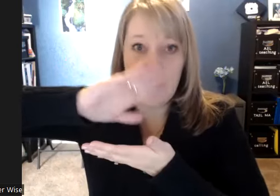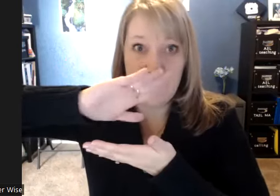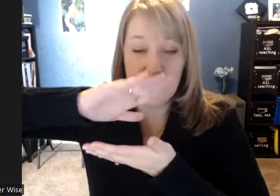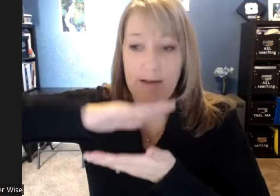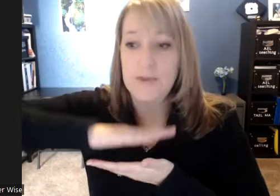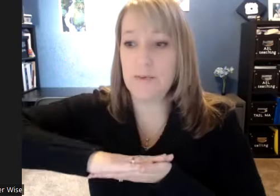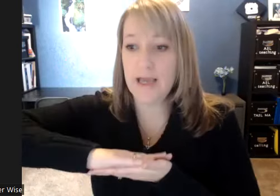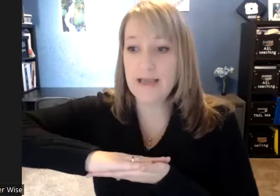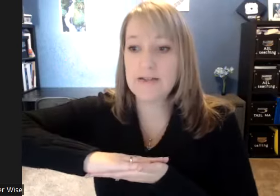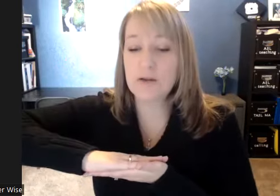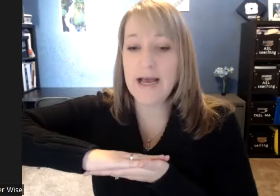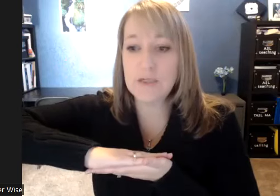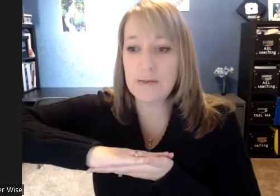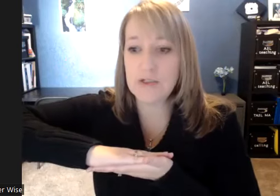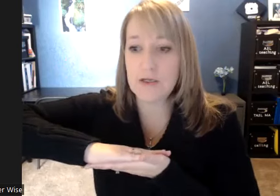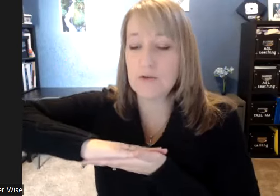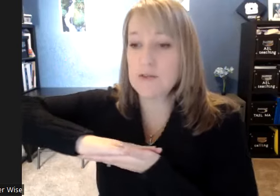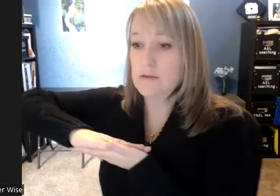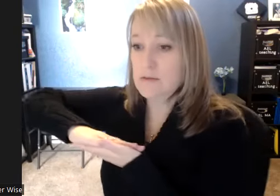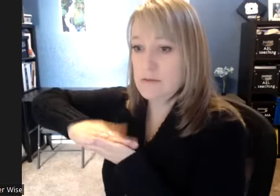of your laptop. Okay. So laptop just goes.